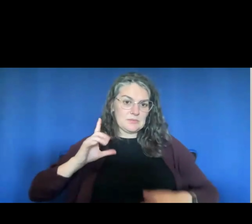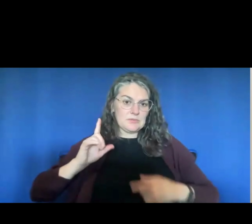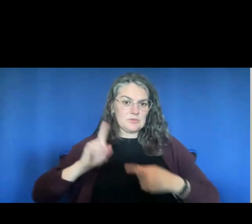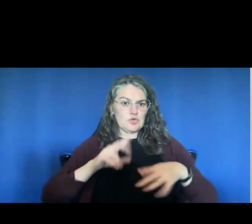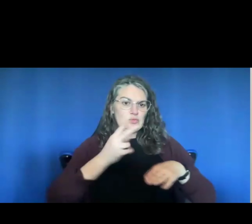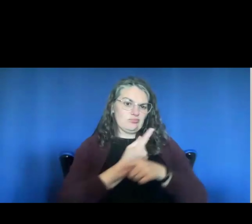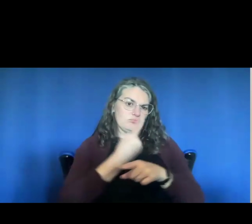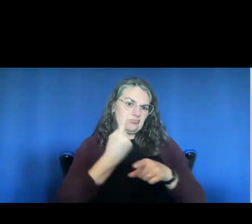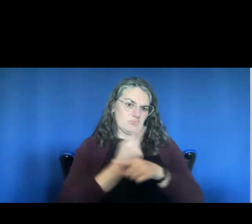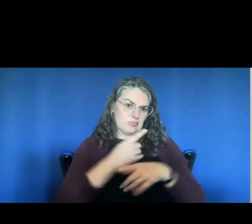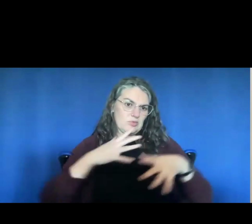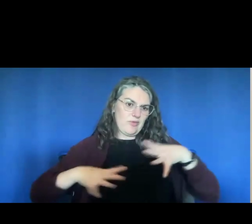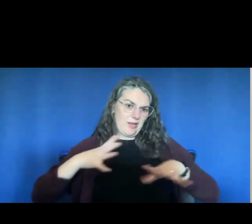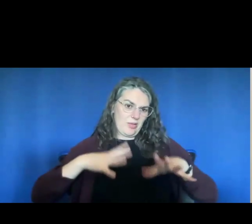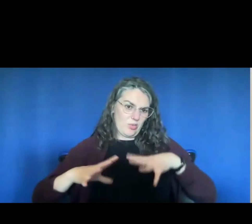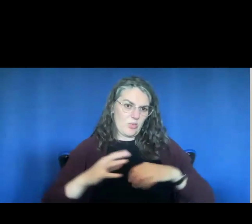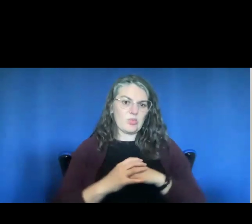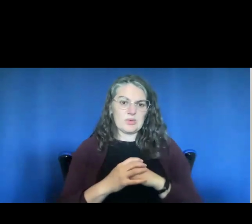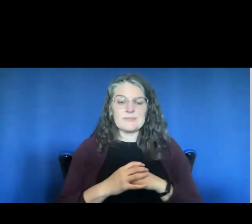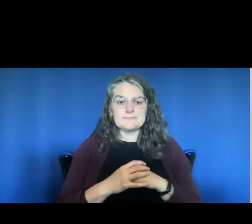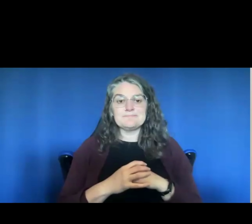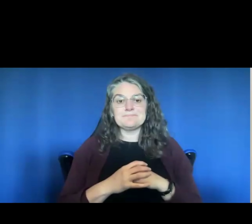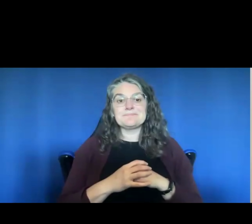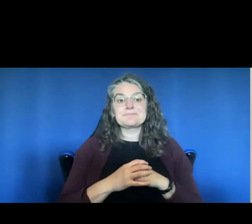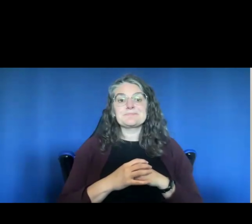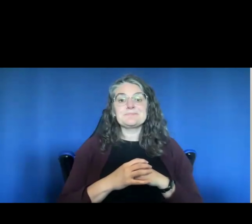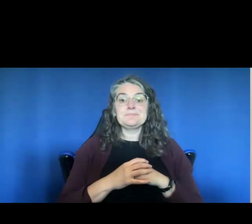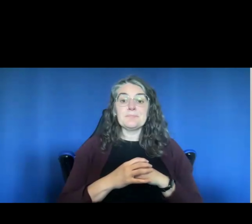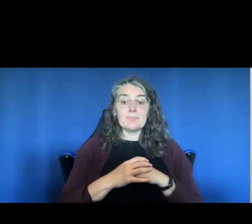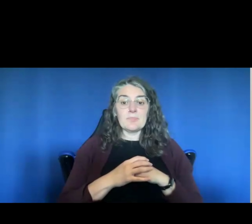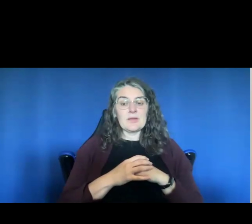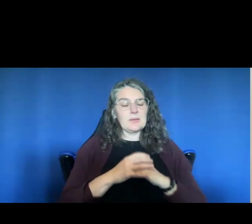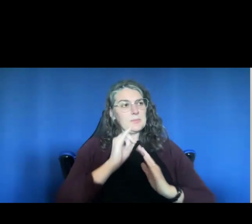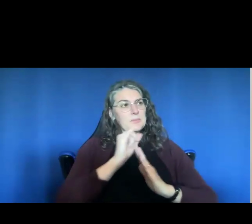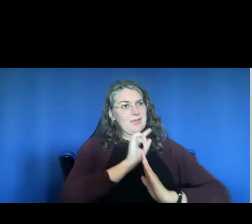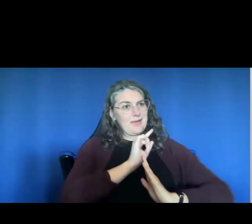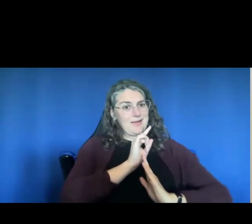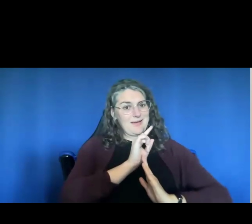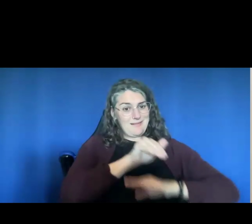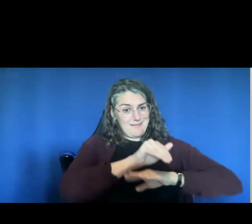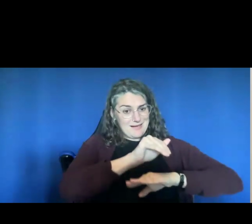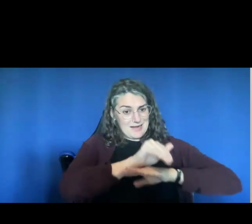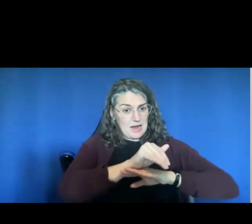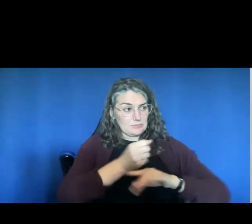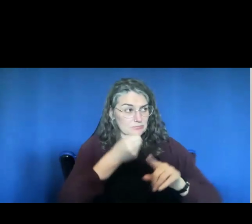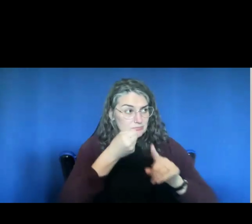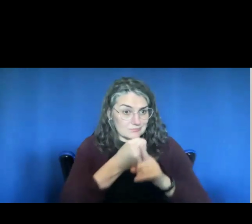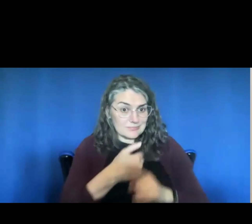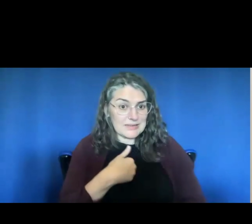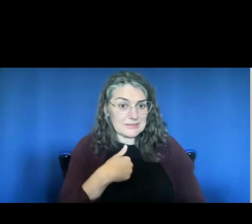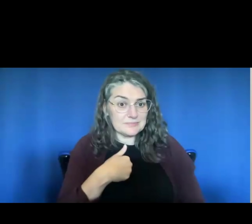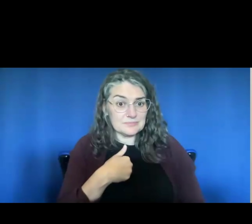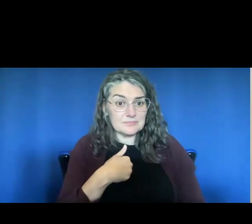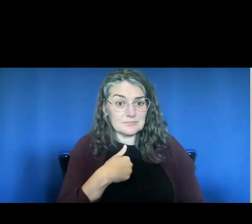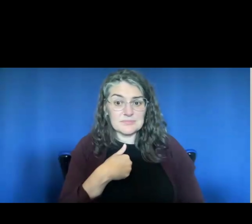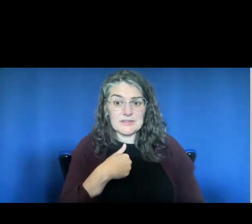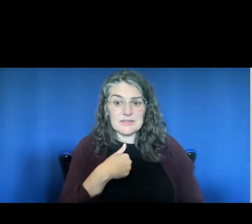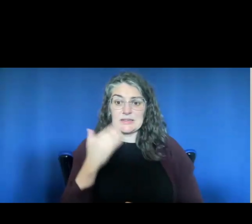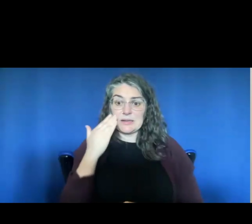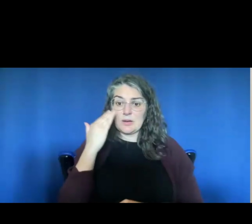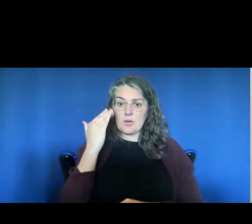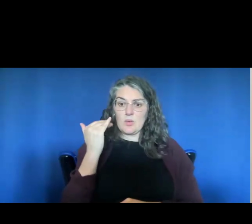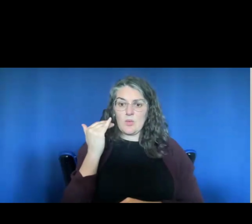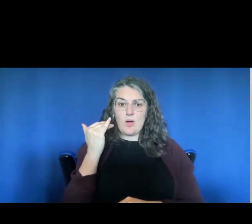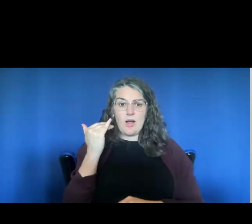Tarana Burke's account of what inspired Me Too made an impact on me, especially the ways elements coalesced to